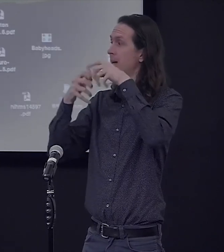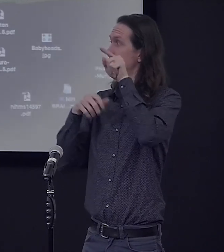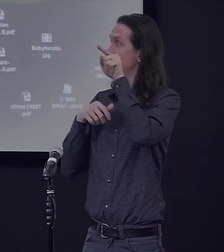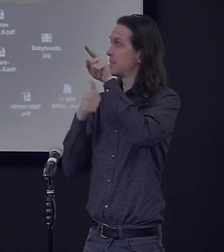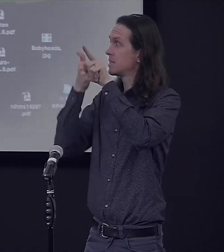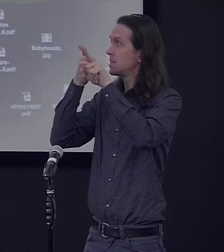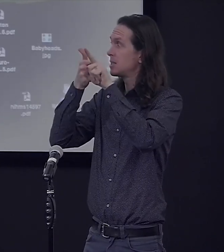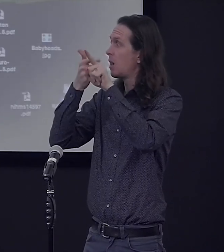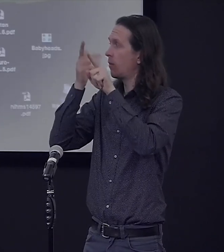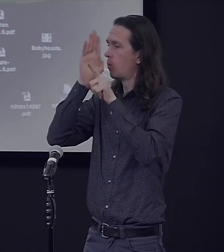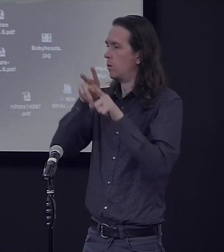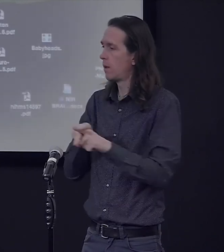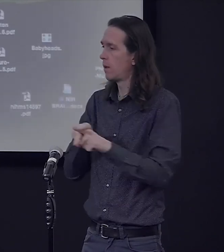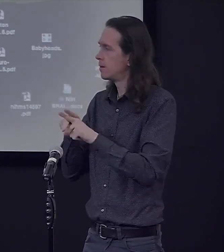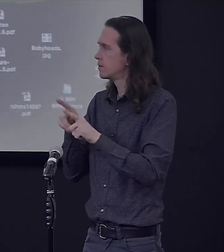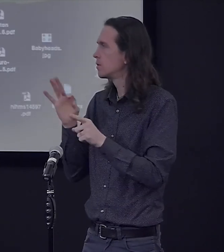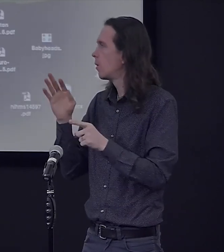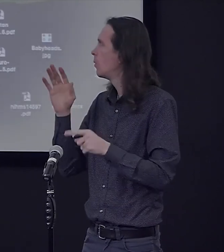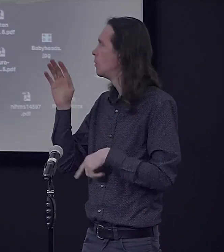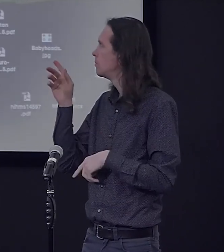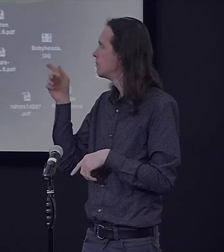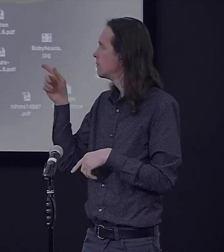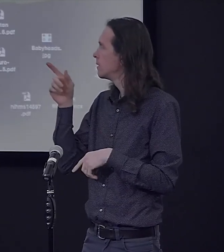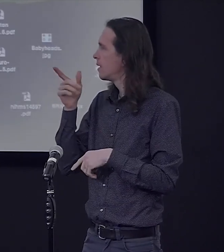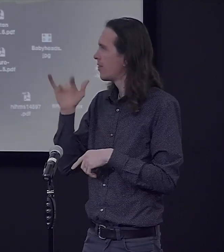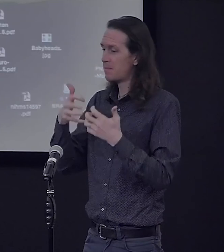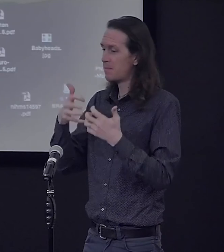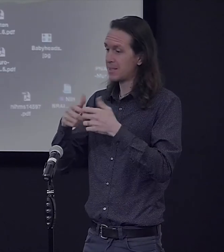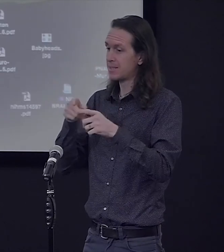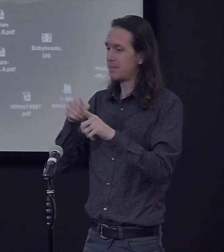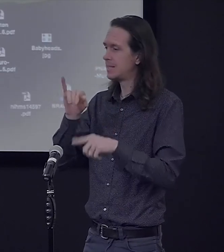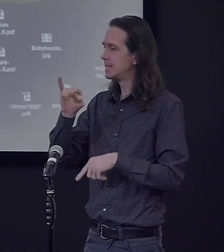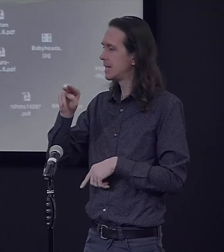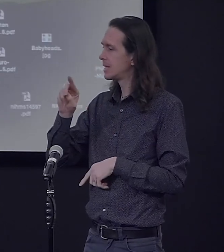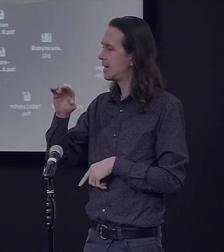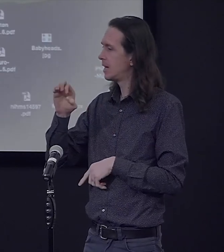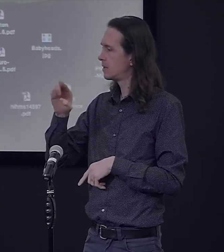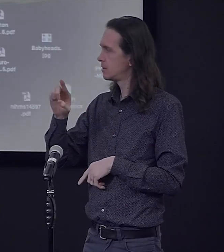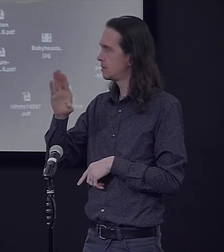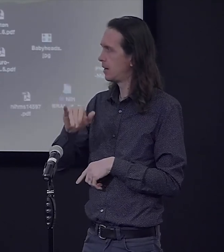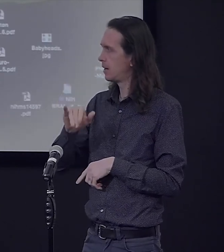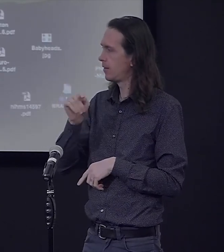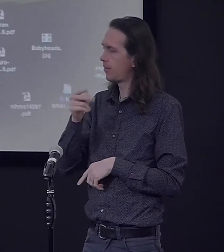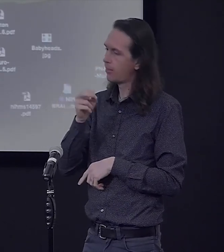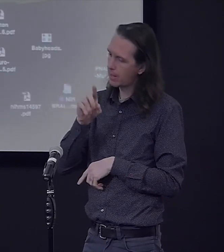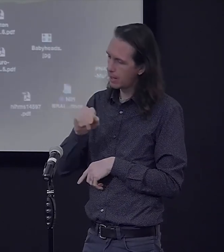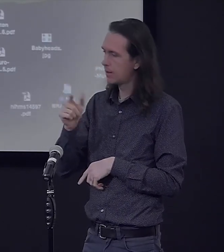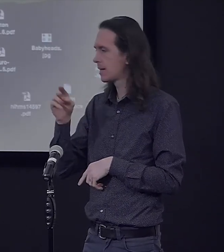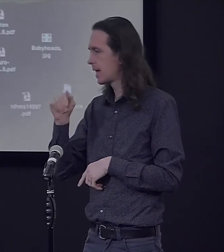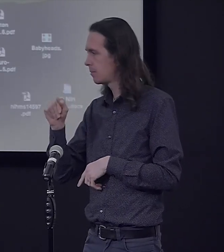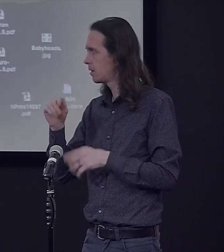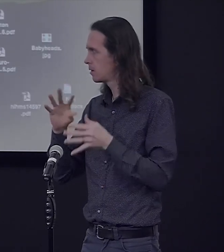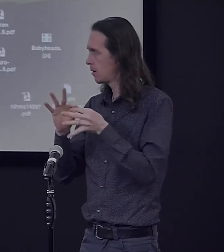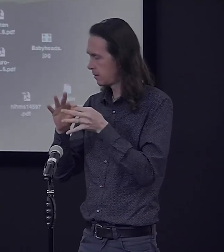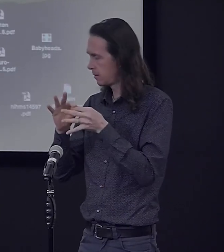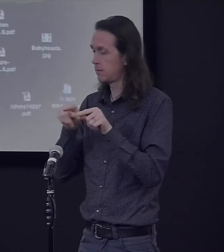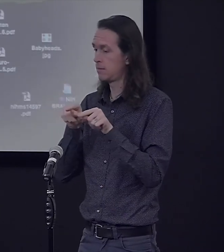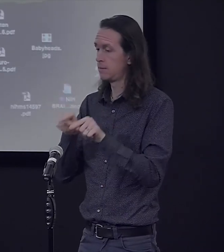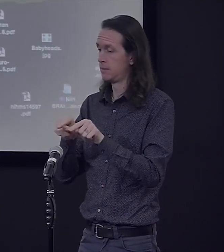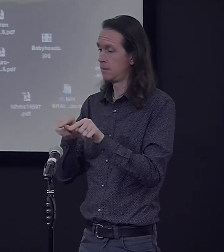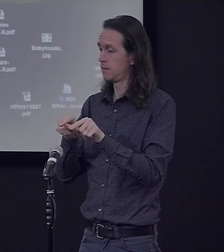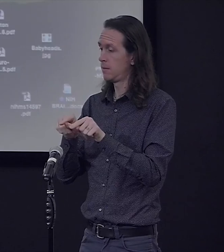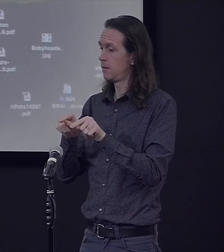that's supporting the mechanism and that mechanism itself um if it's indexed you